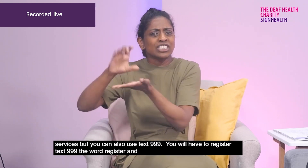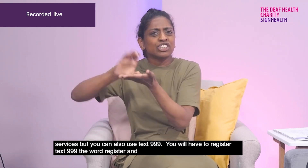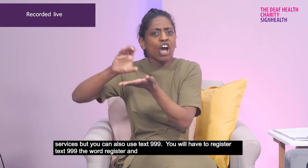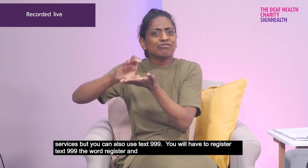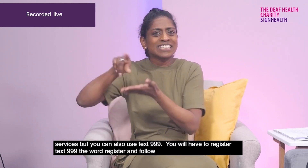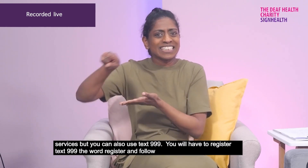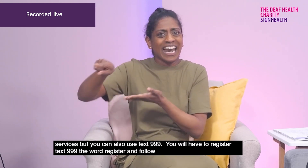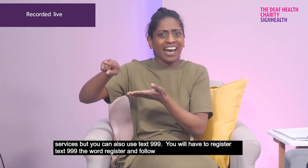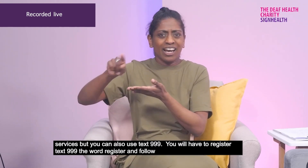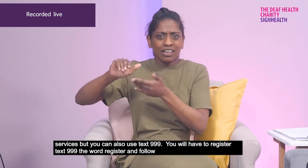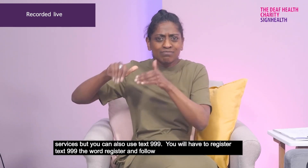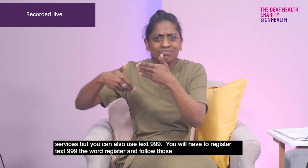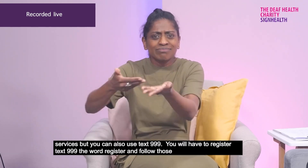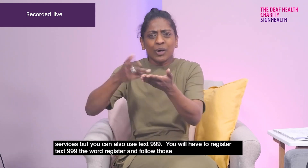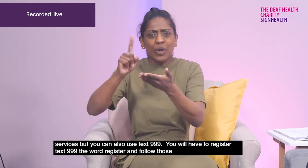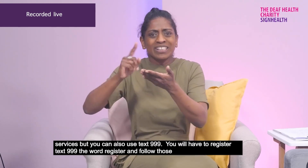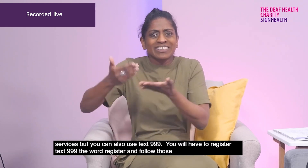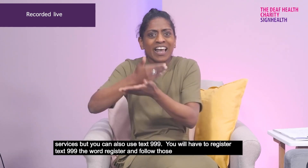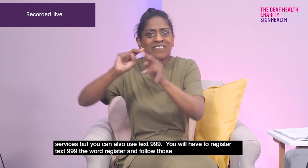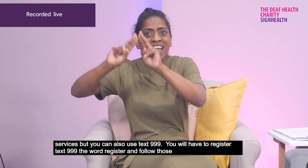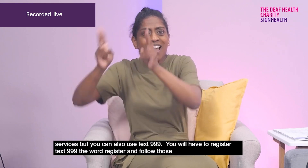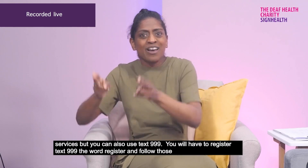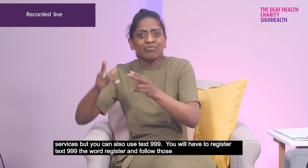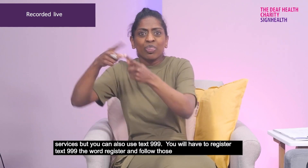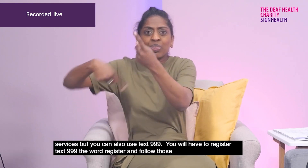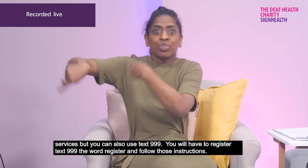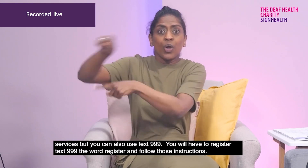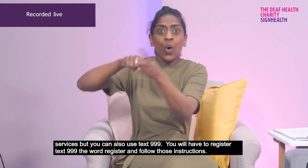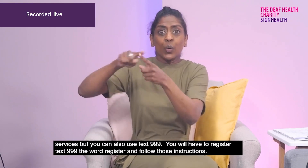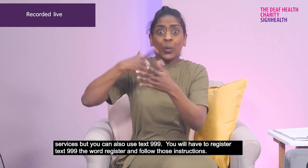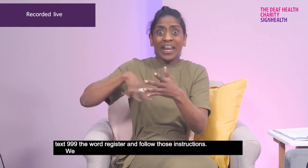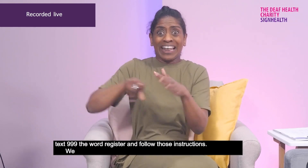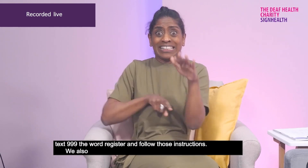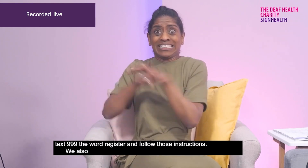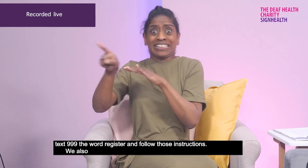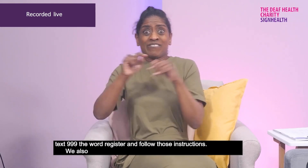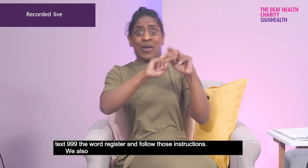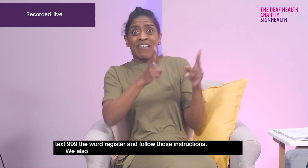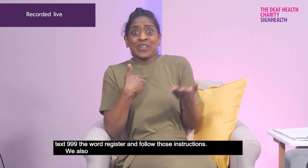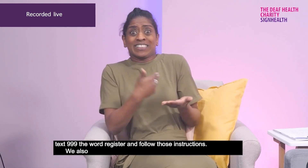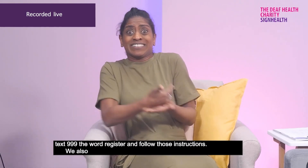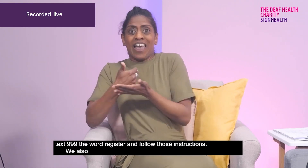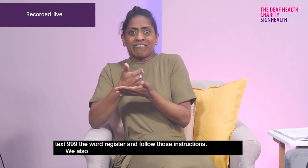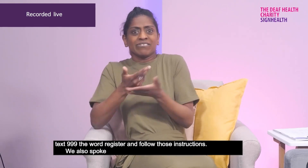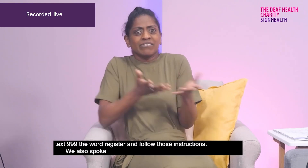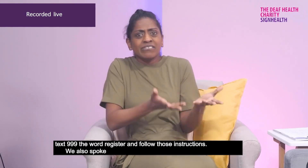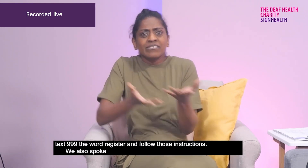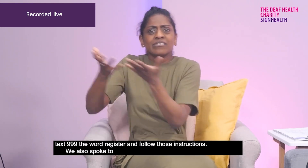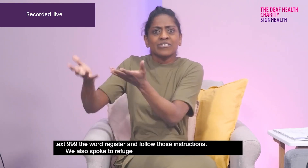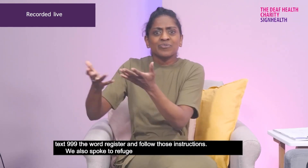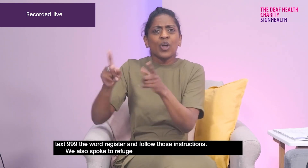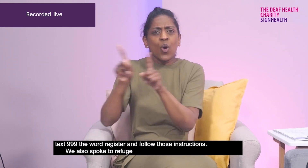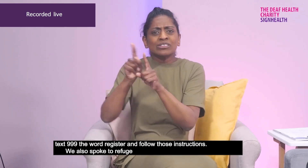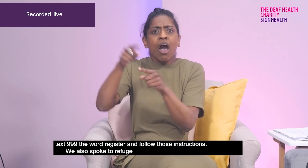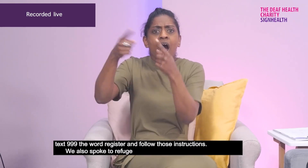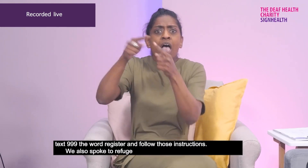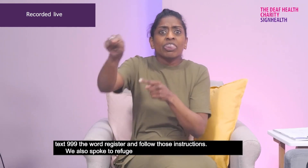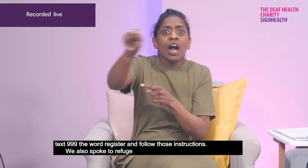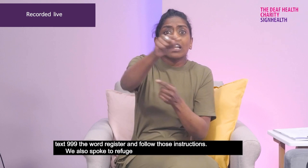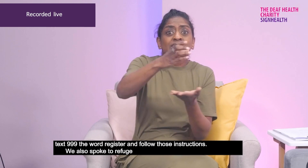We also spoke to Refuge Charity, who spoke through their different services and different options around housing.